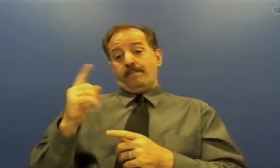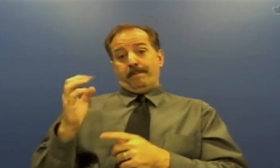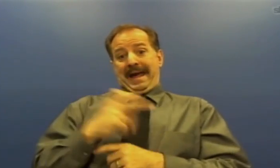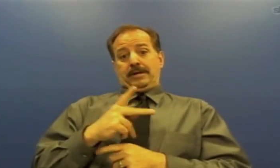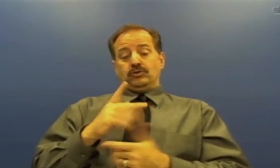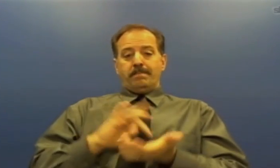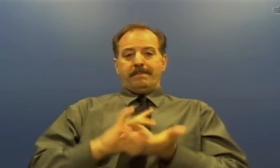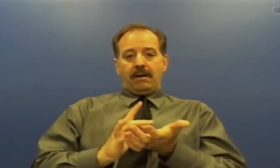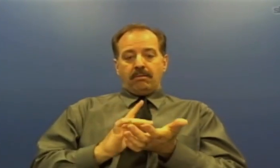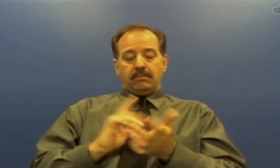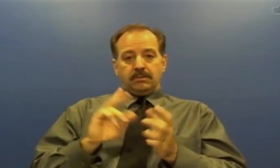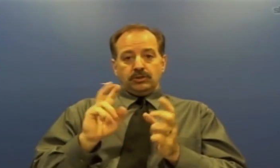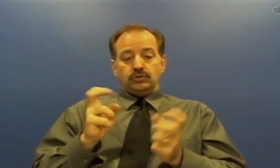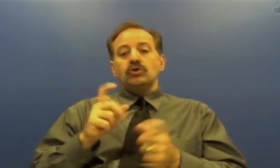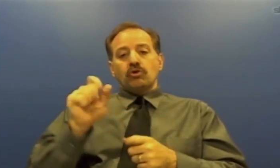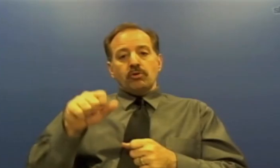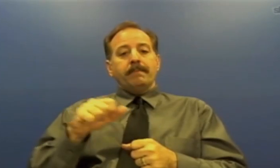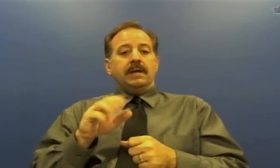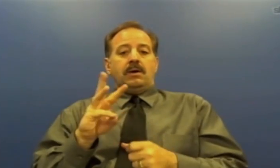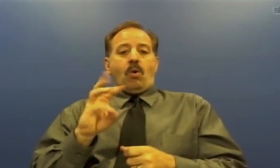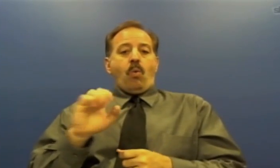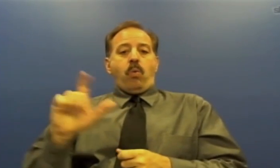can also be used, again, back to the medical setting again,